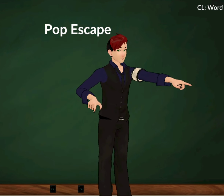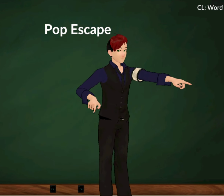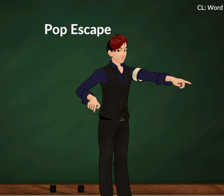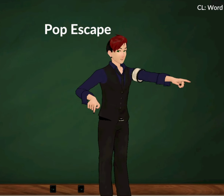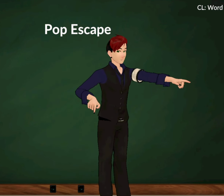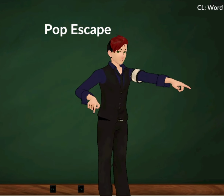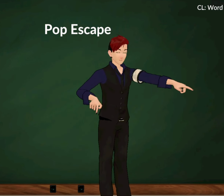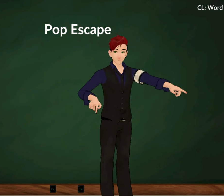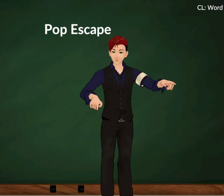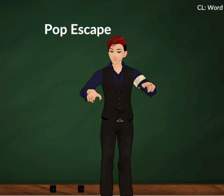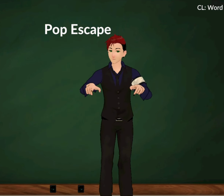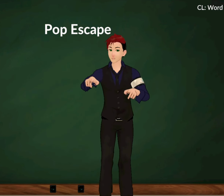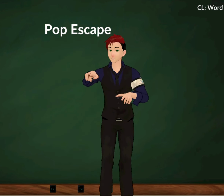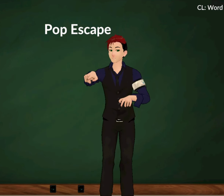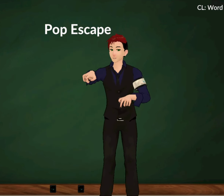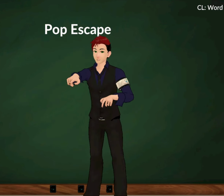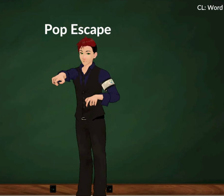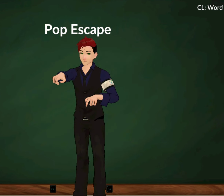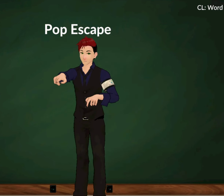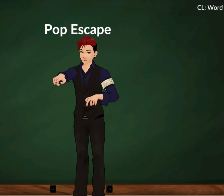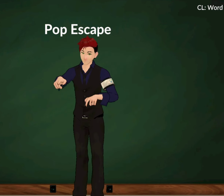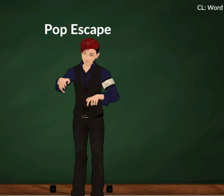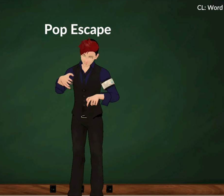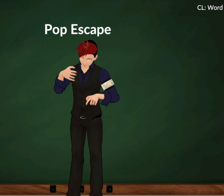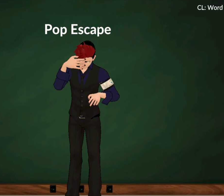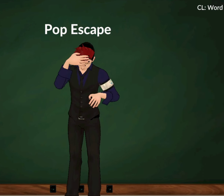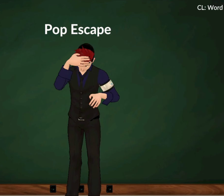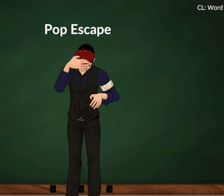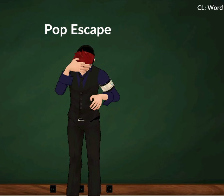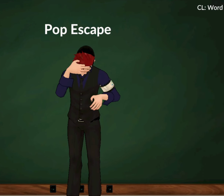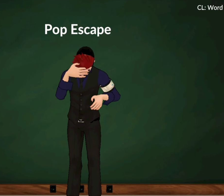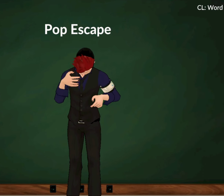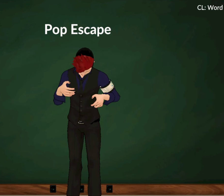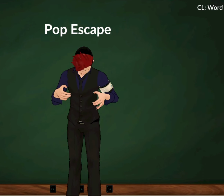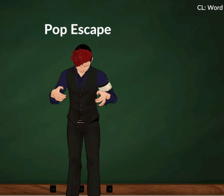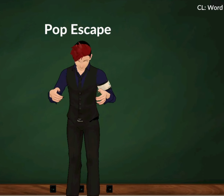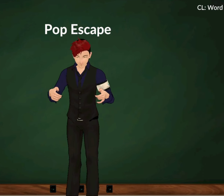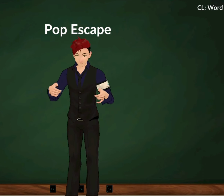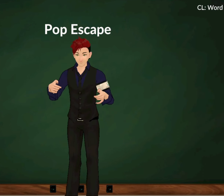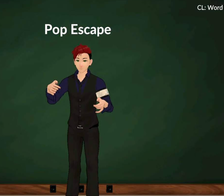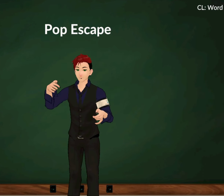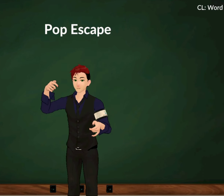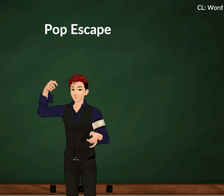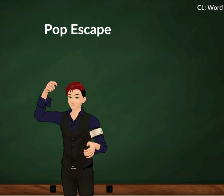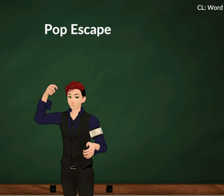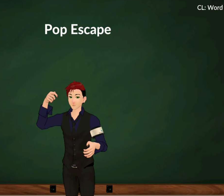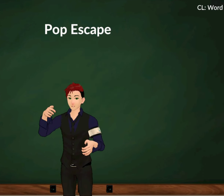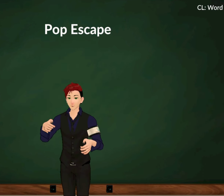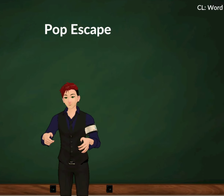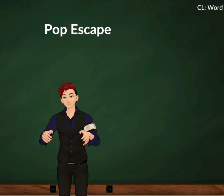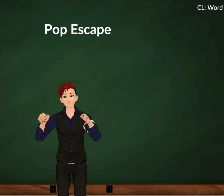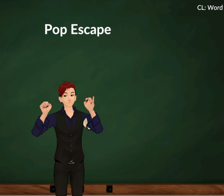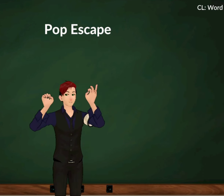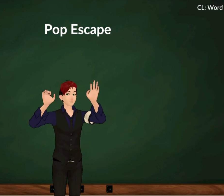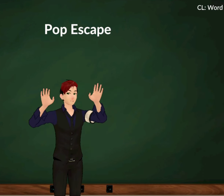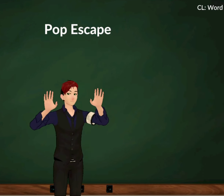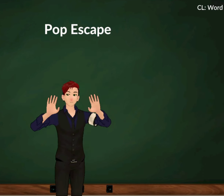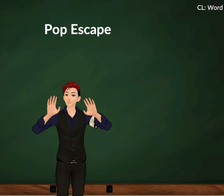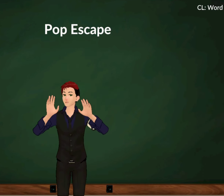reading pop. pop, but that can't be Pop right. sex tape. Pop That's ECAP. my default avatar. Pop ECAP. Okay. All right.